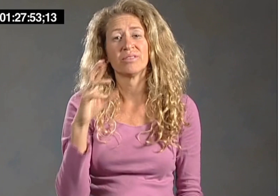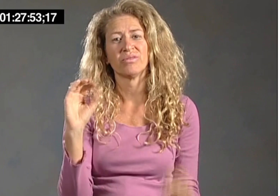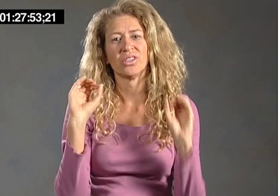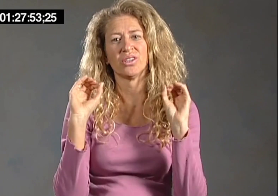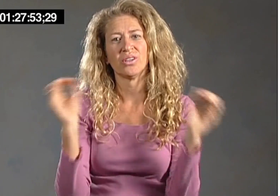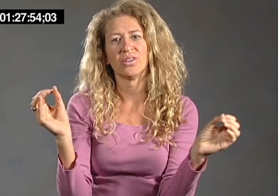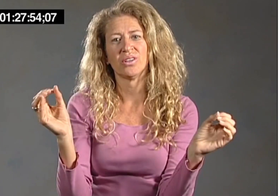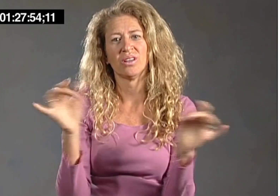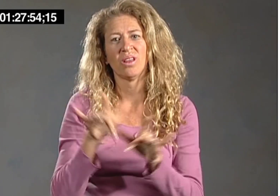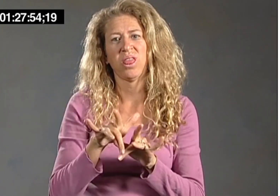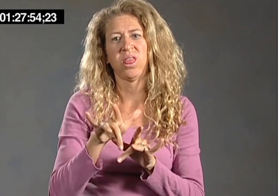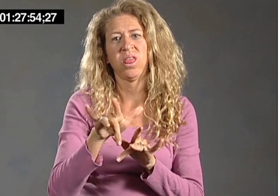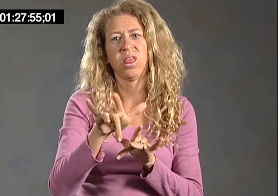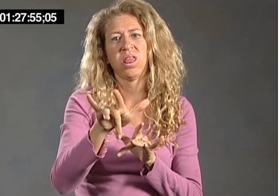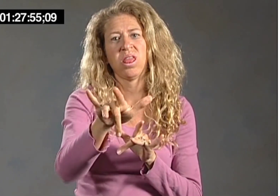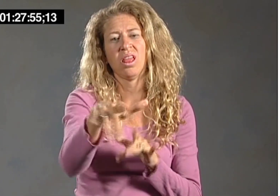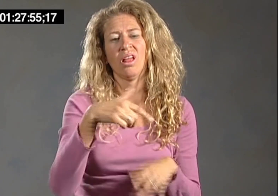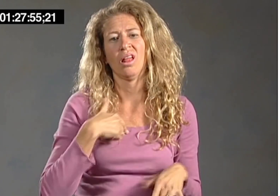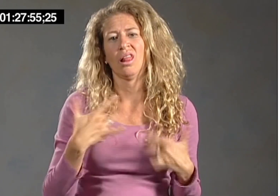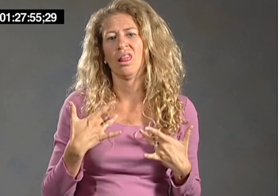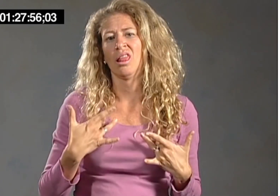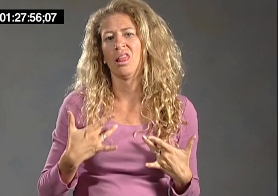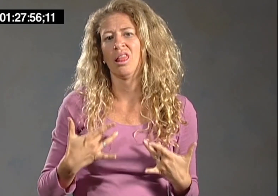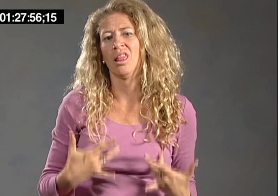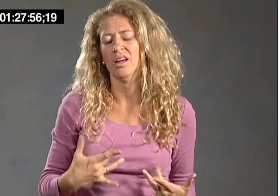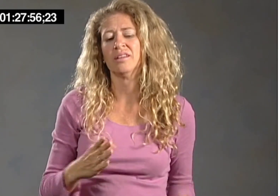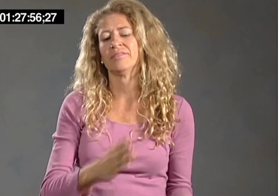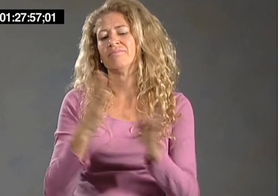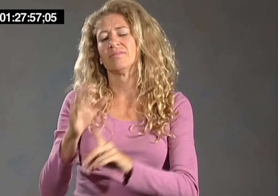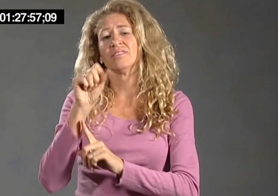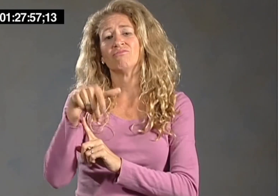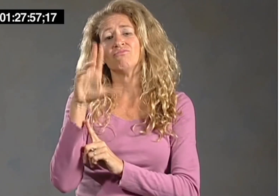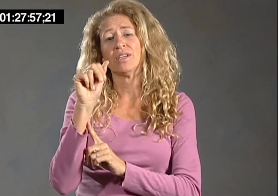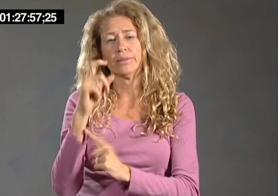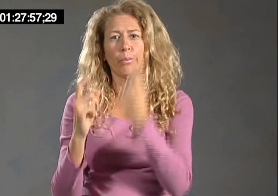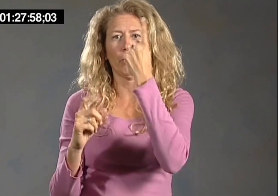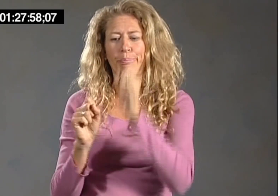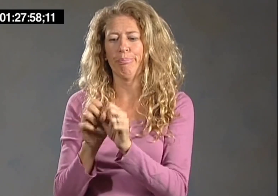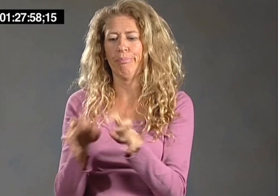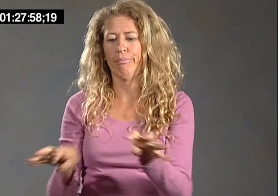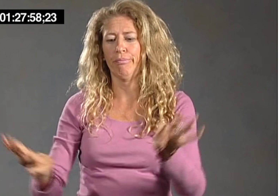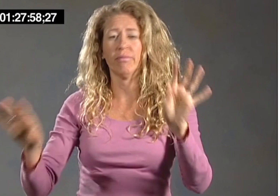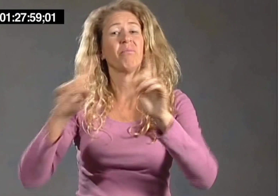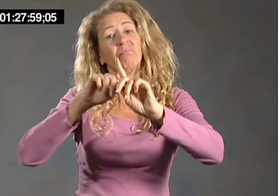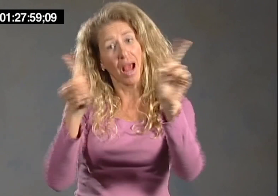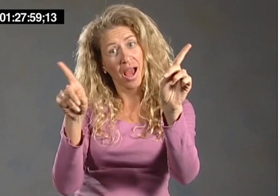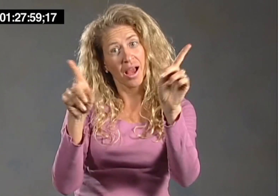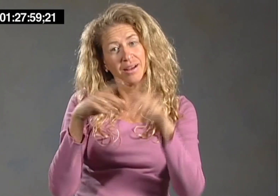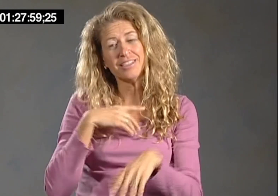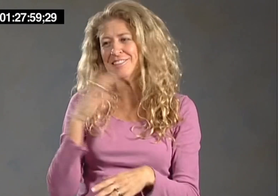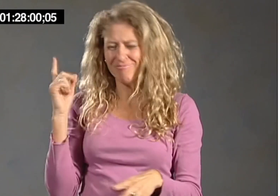garden. I was very relieved, and I sprayed the plants with organic insecticide,